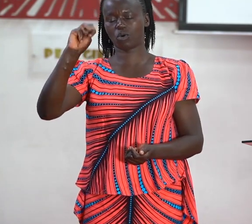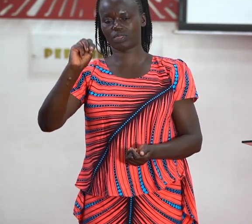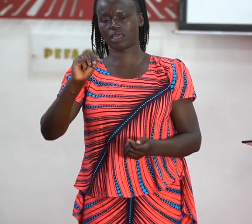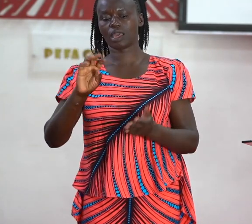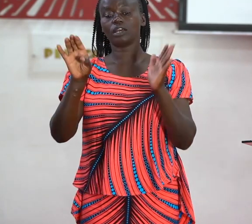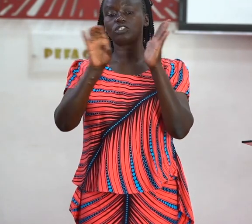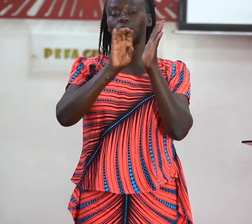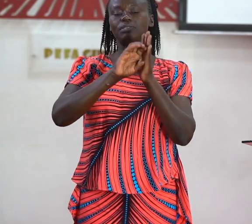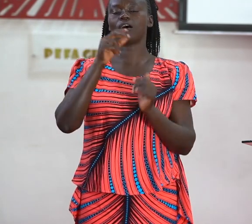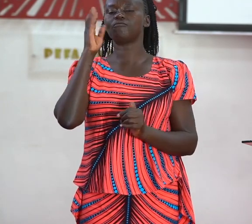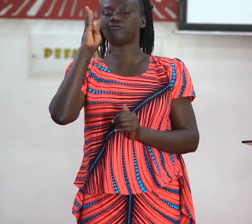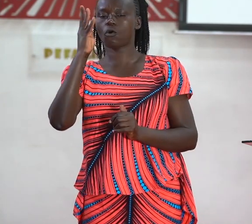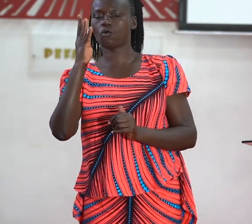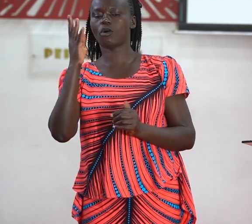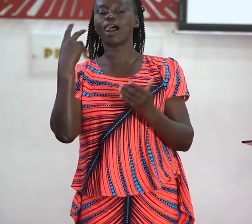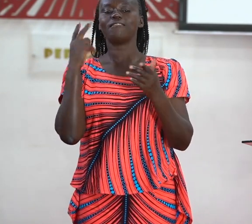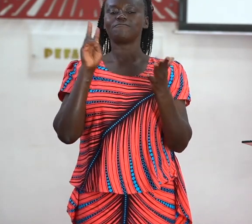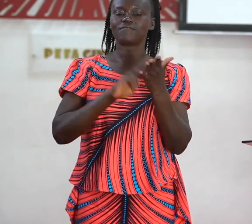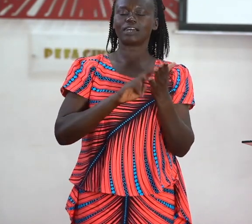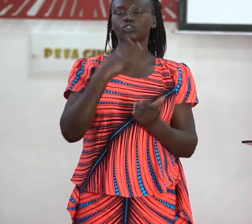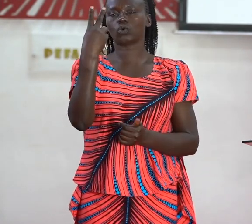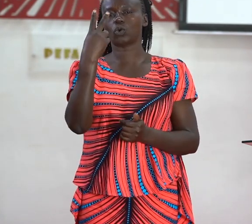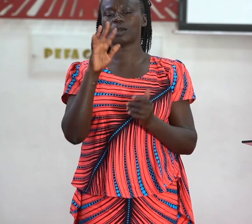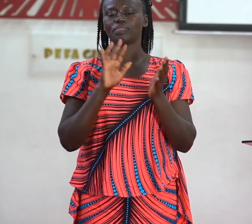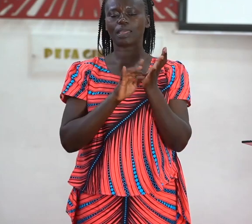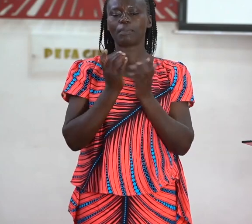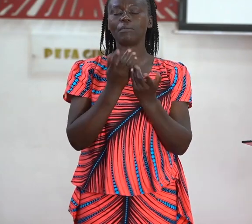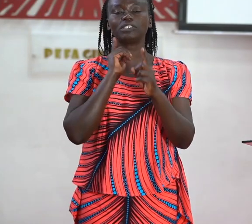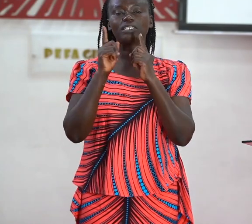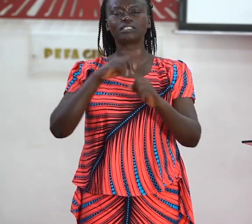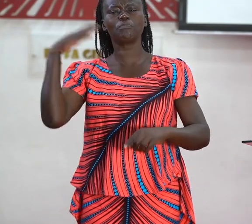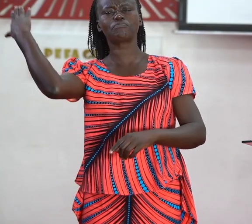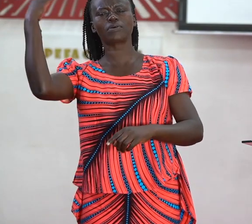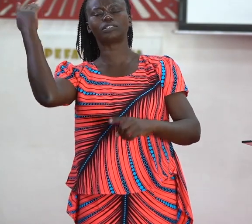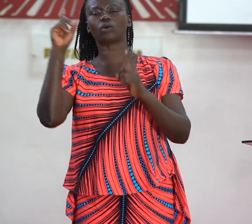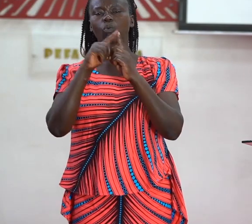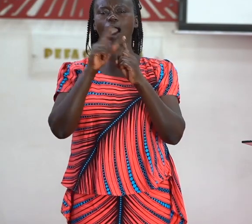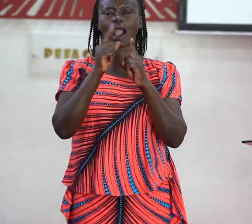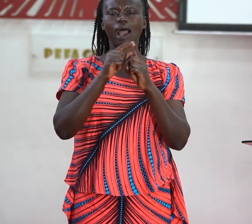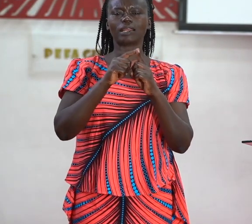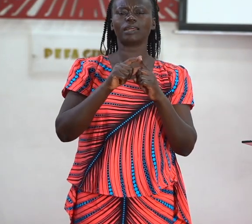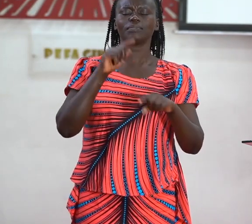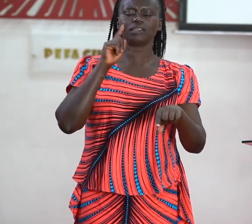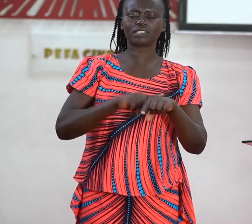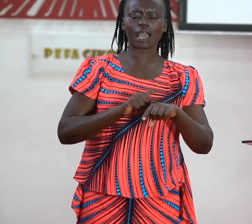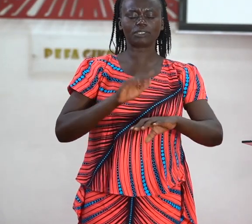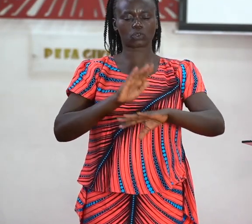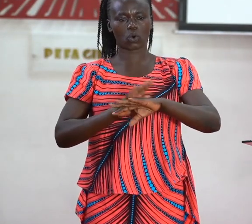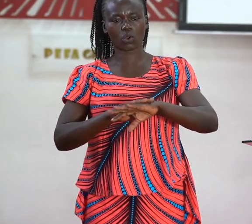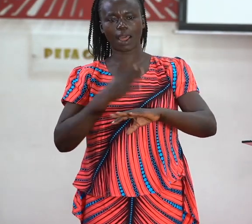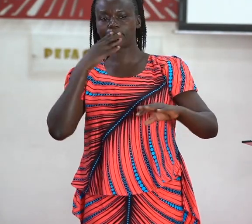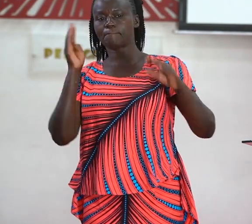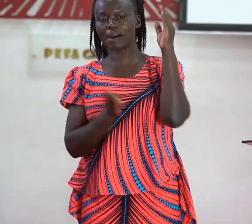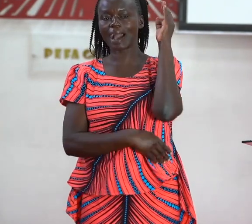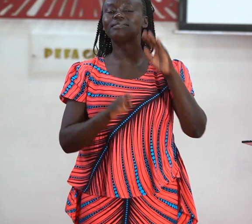chapter 4 and verse 2, the Bible says, preach the word, be instant in season and out of season,